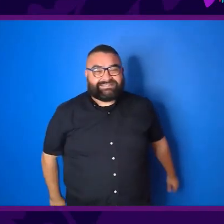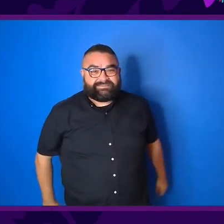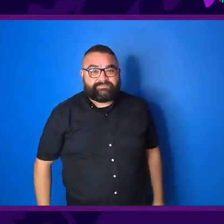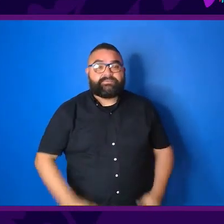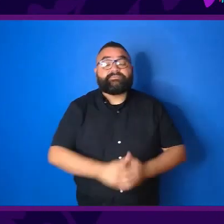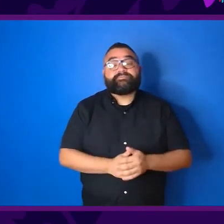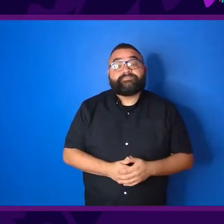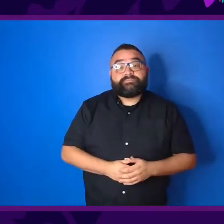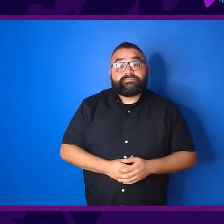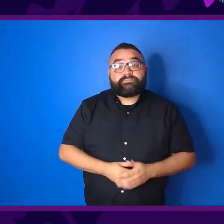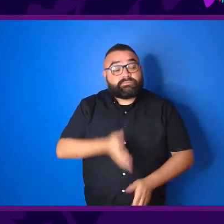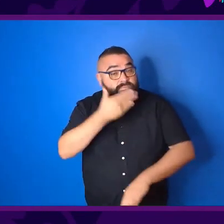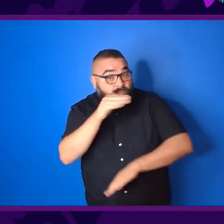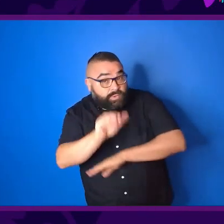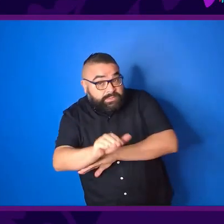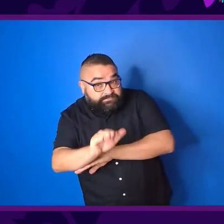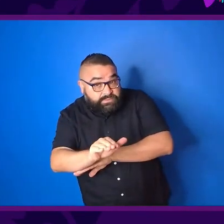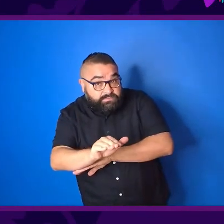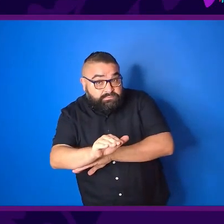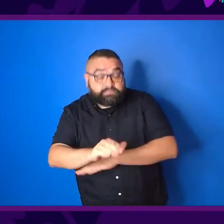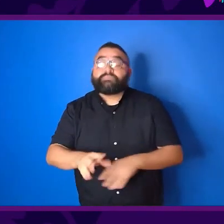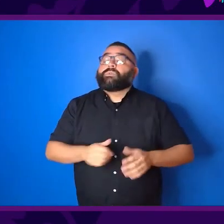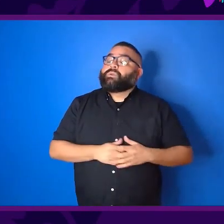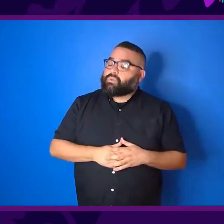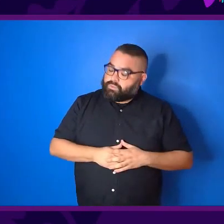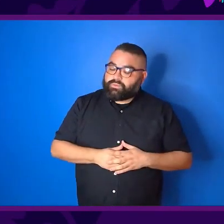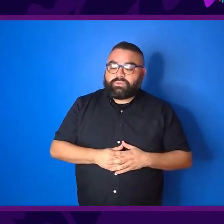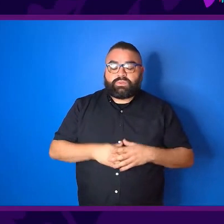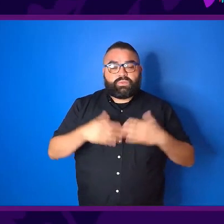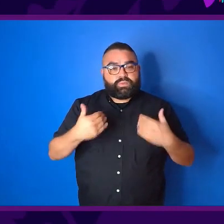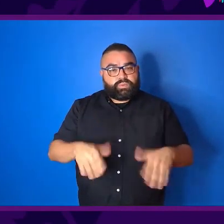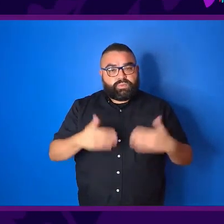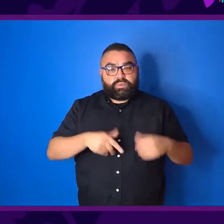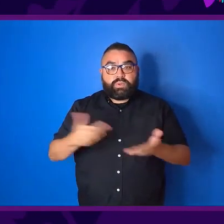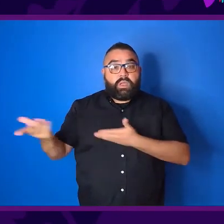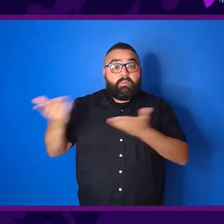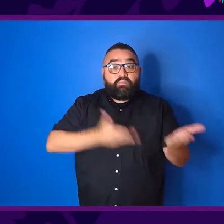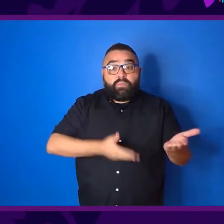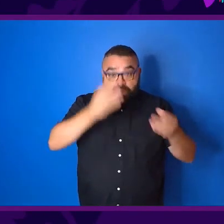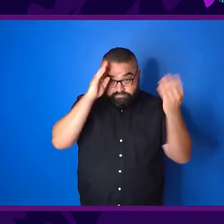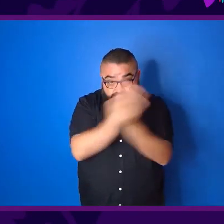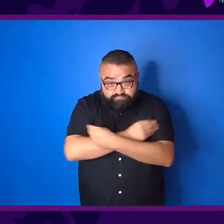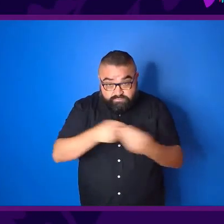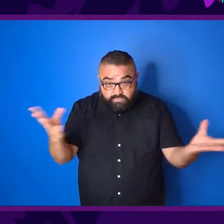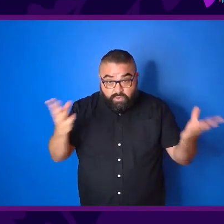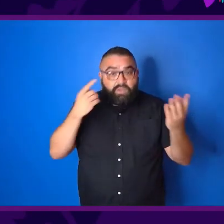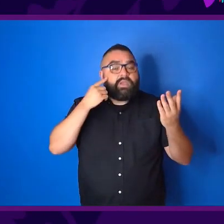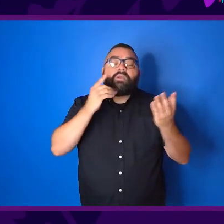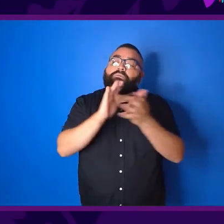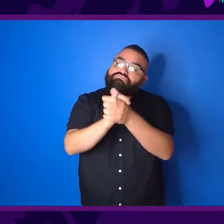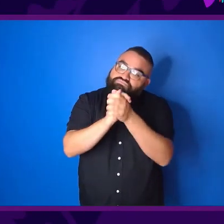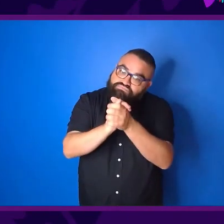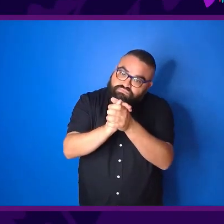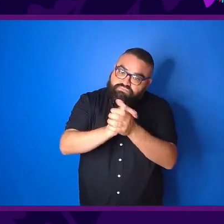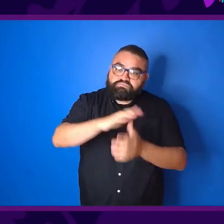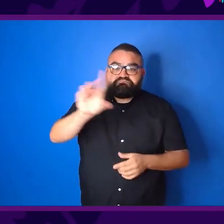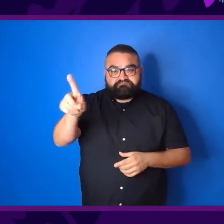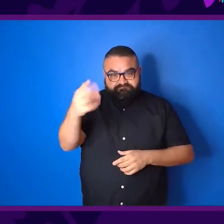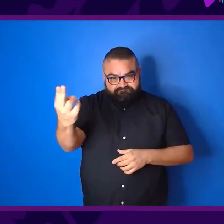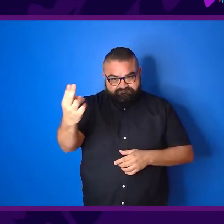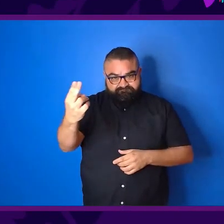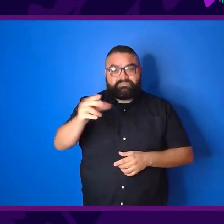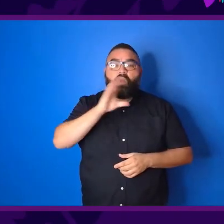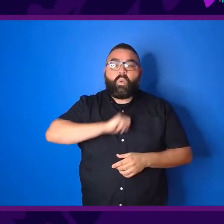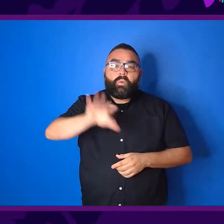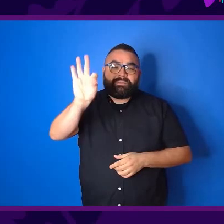personal pleasure to bring warm greetings to the extraordinary Dolores Huerta on her 90th birthday. As Speaker